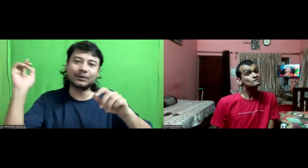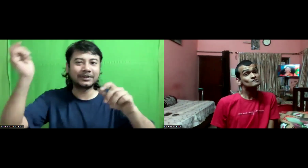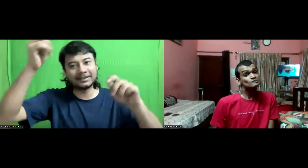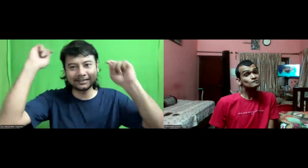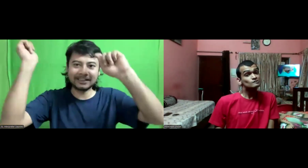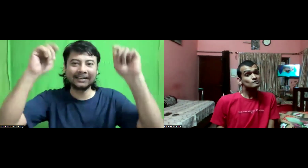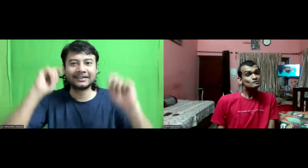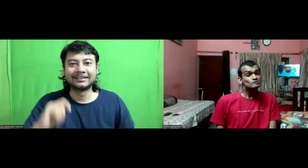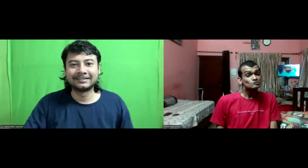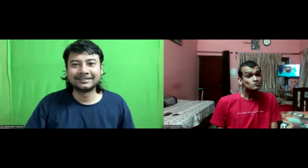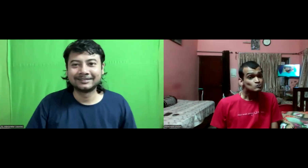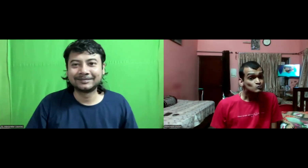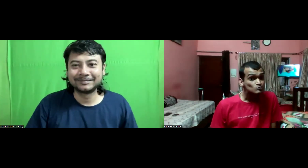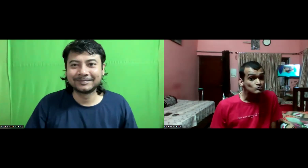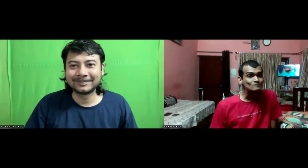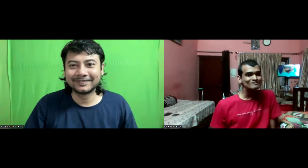and arrows and this, that.